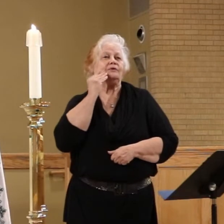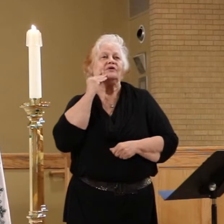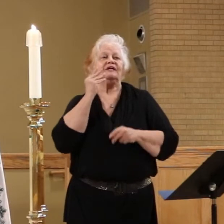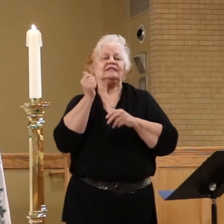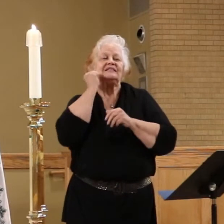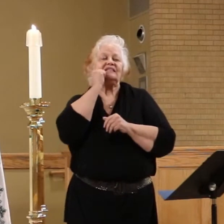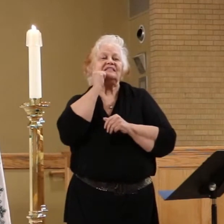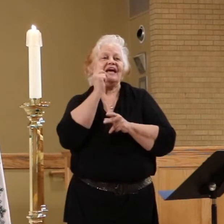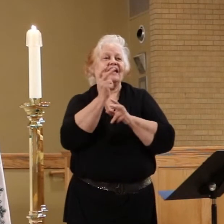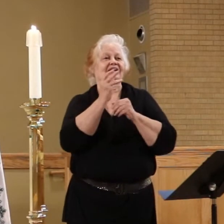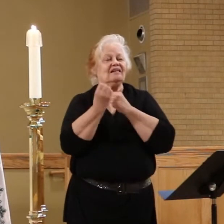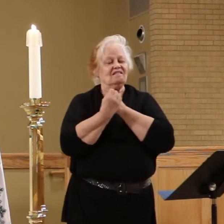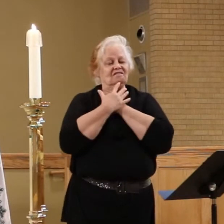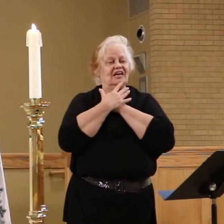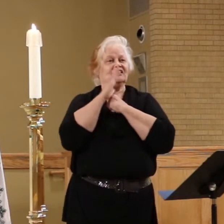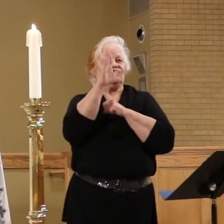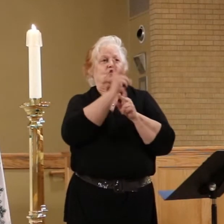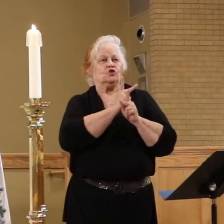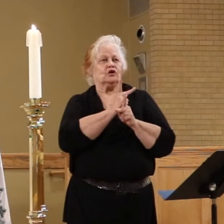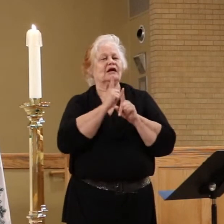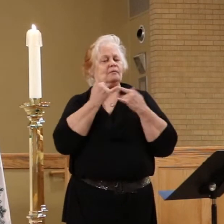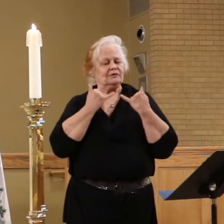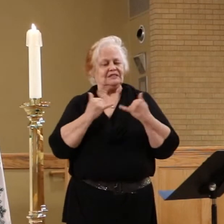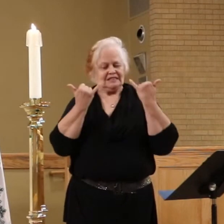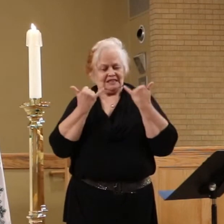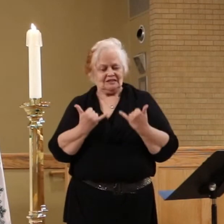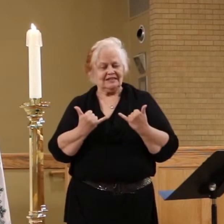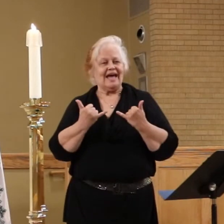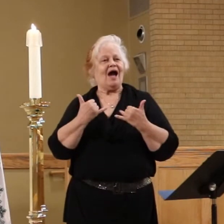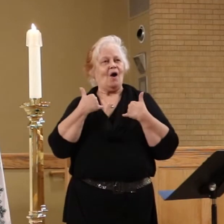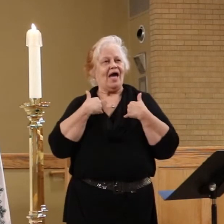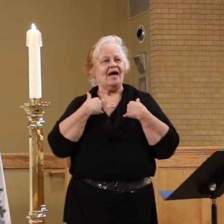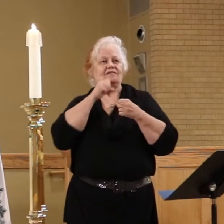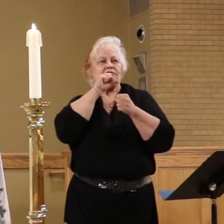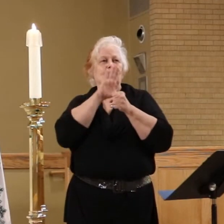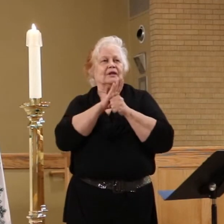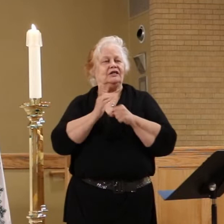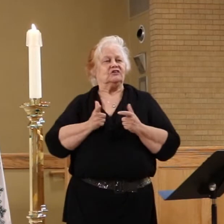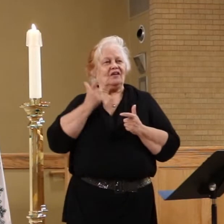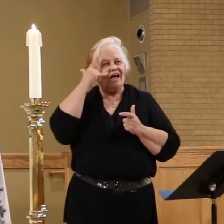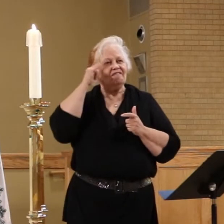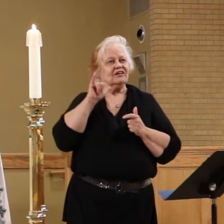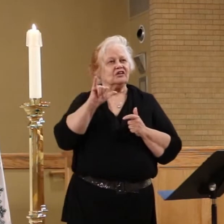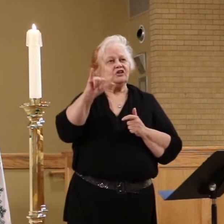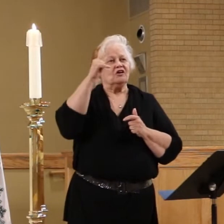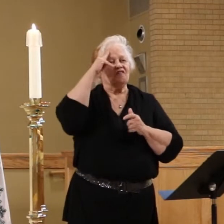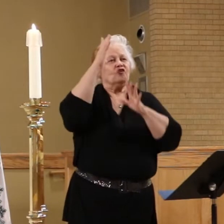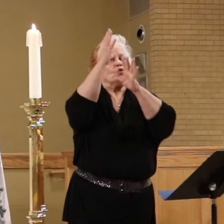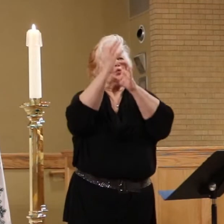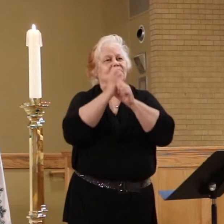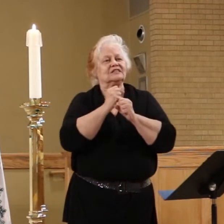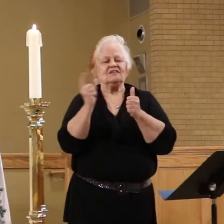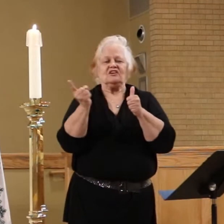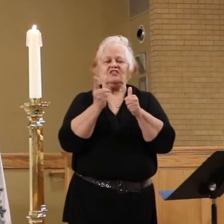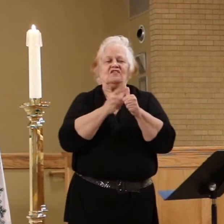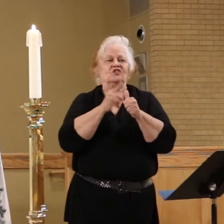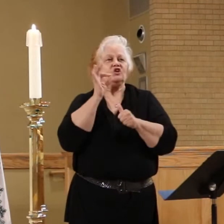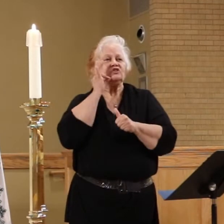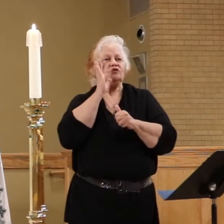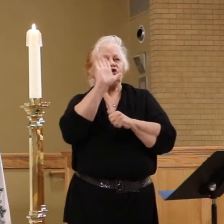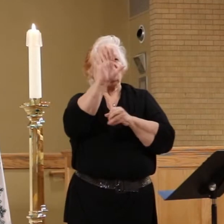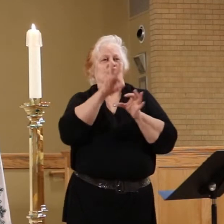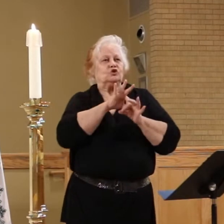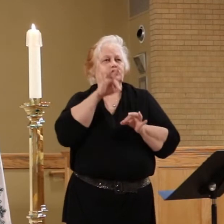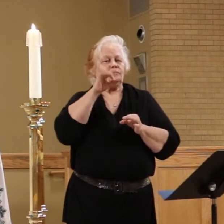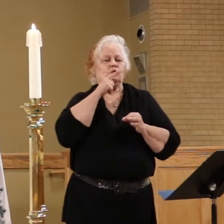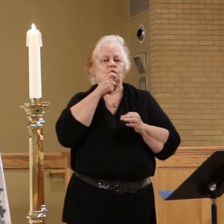care, but even now possess the pledge of life eternal. For having received the first fruits of the Spirit,